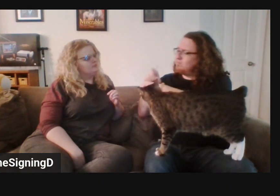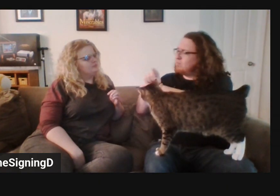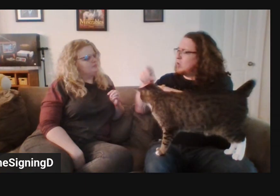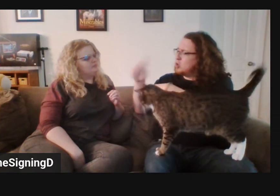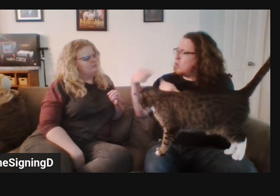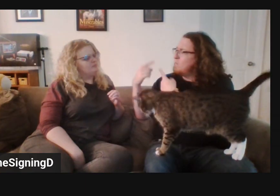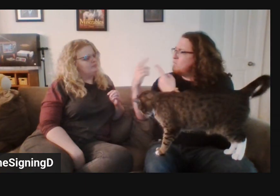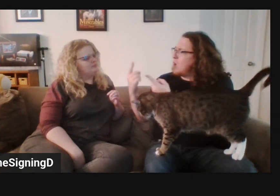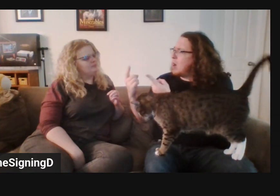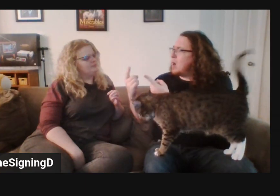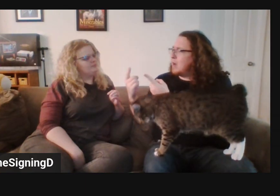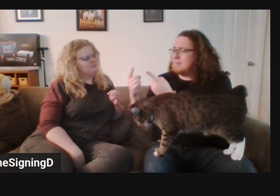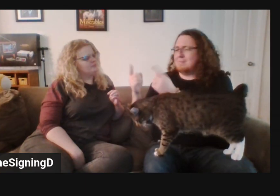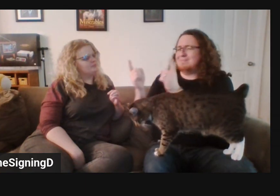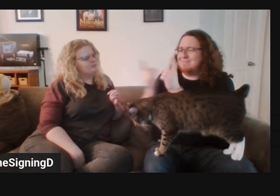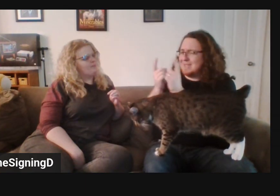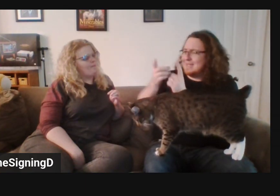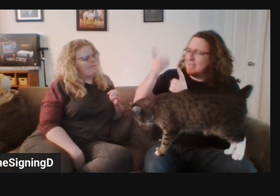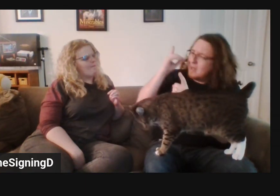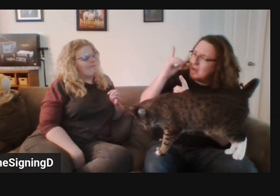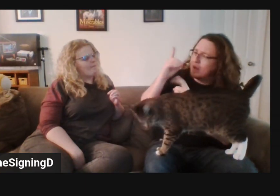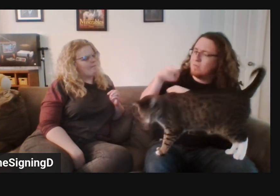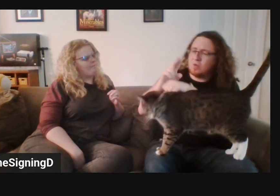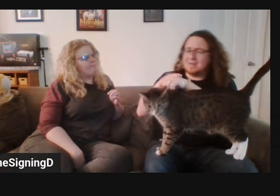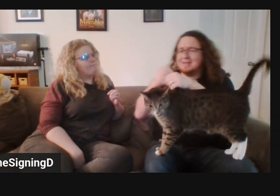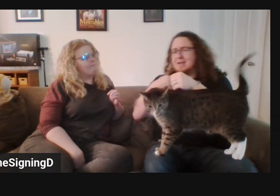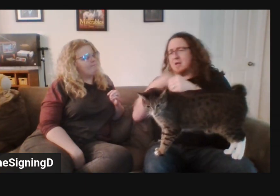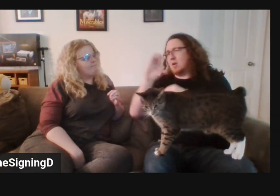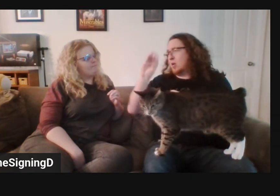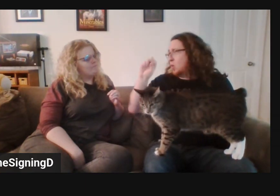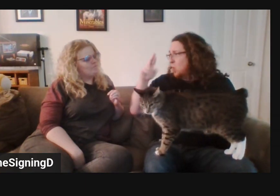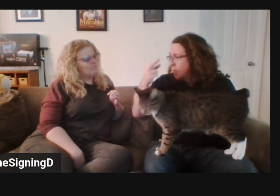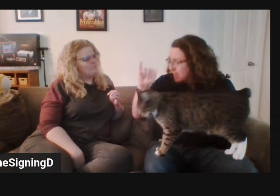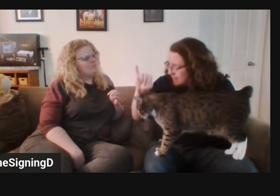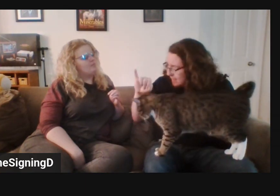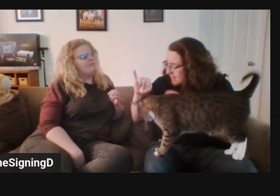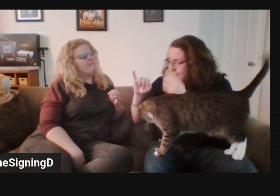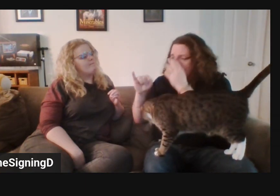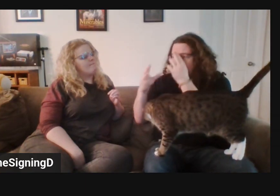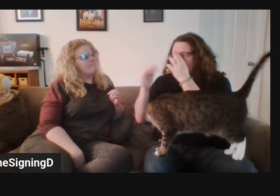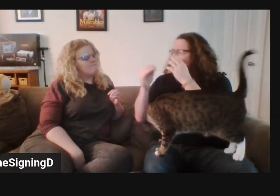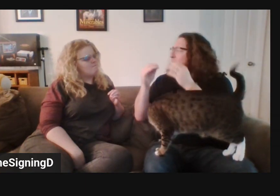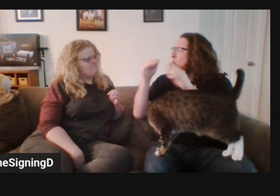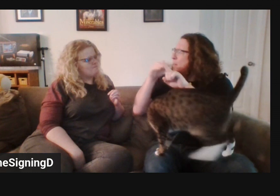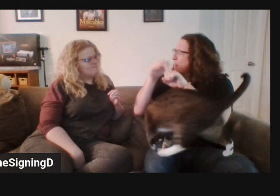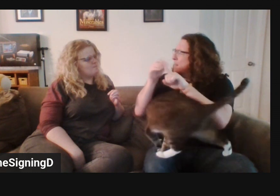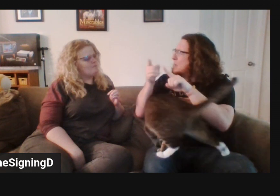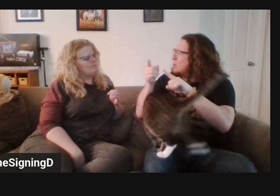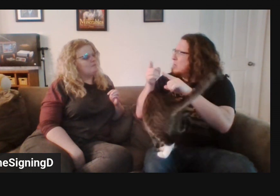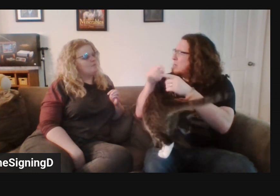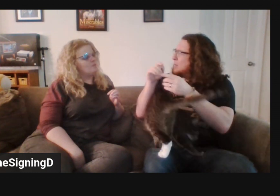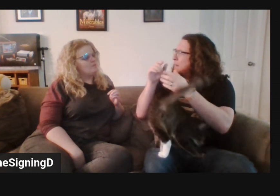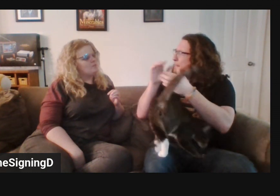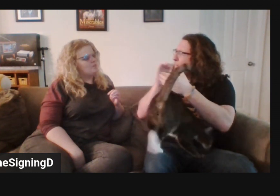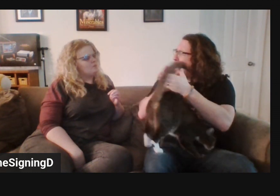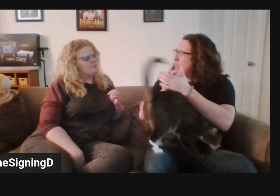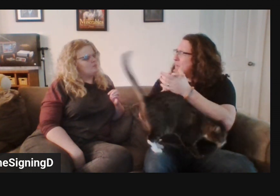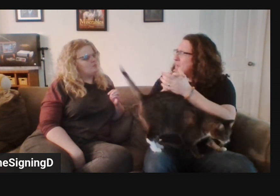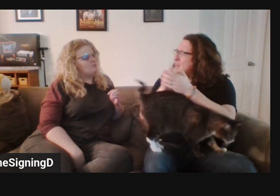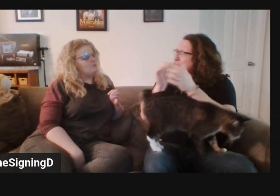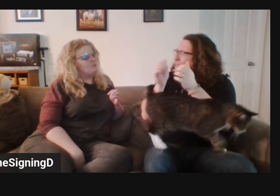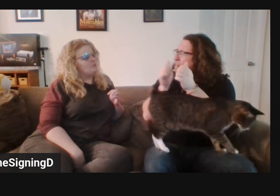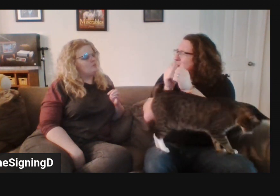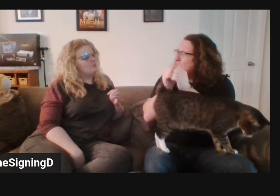far, meeting Derek, and then of course he has this corgi. And please remind me, did you get married together, or did you